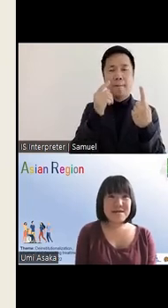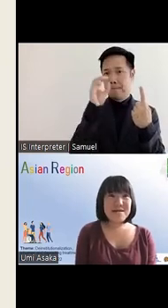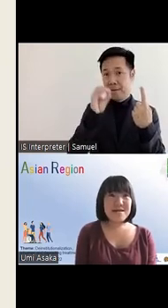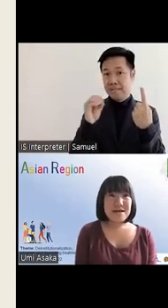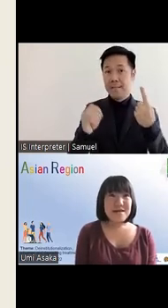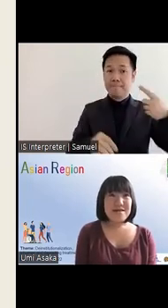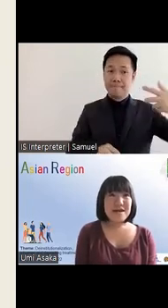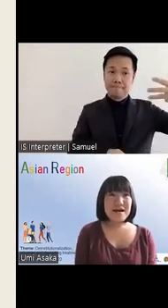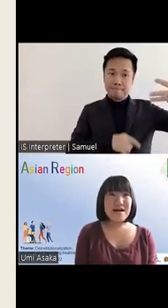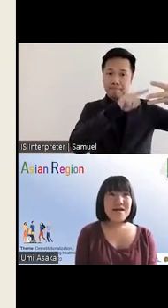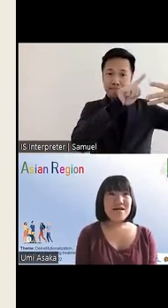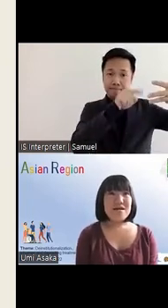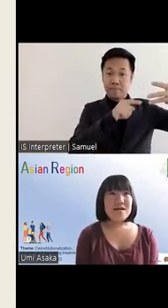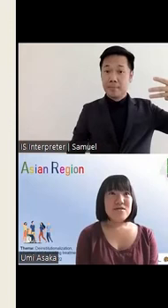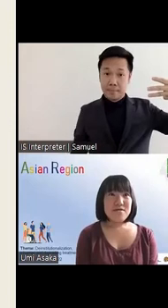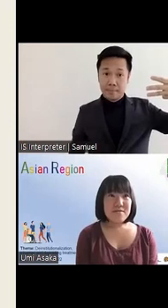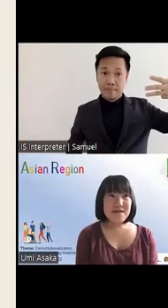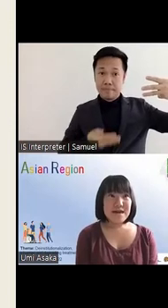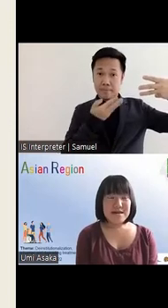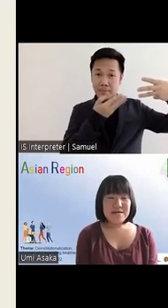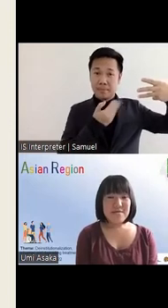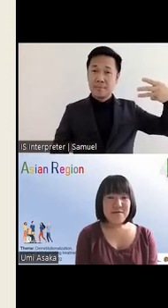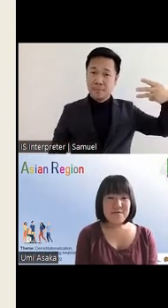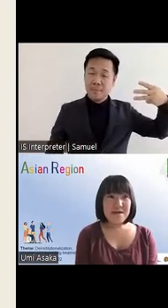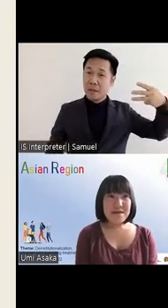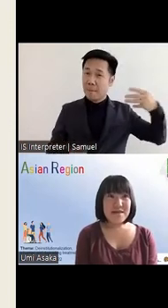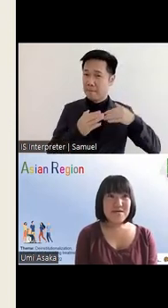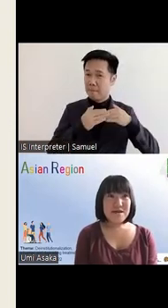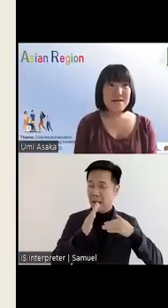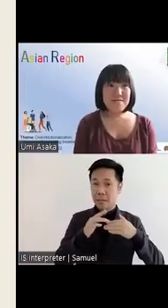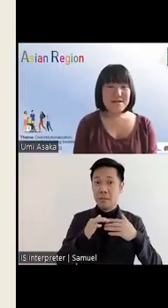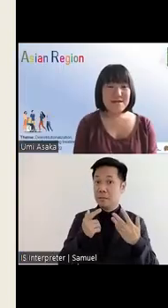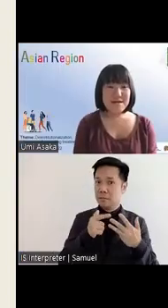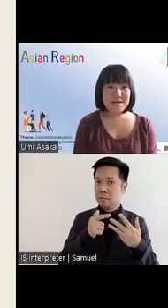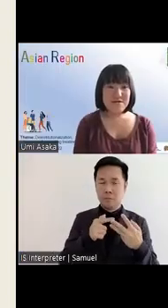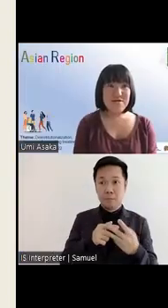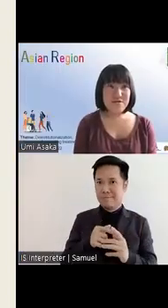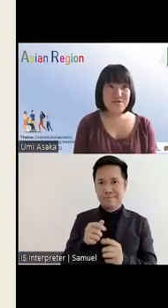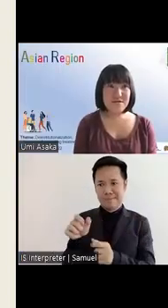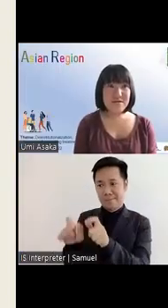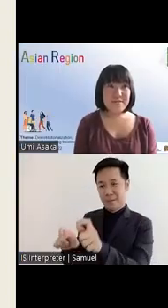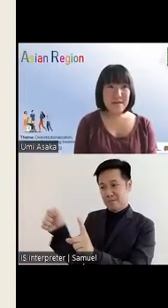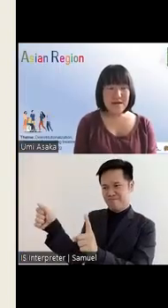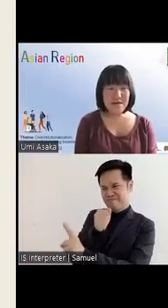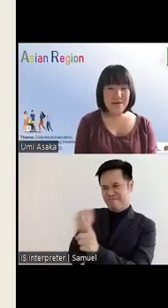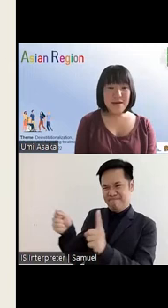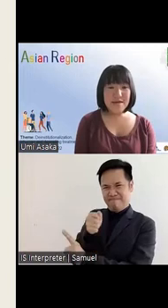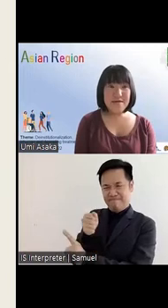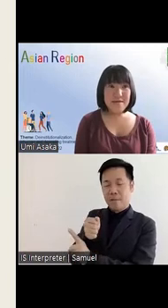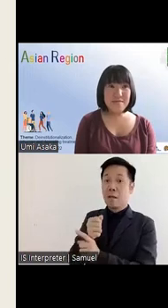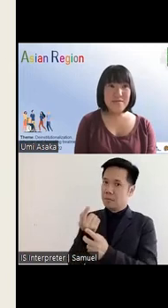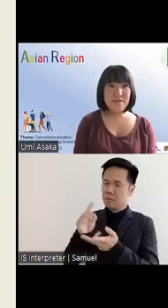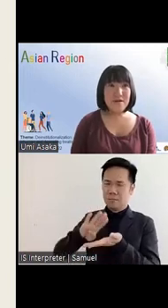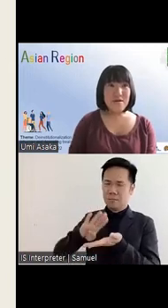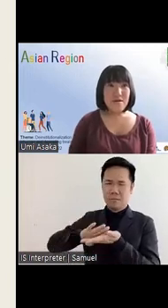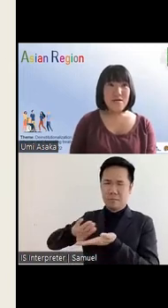expect, there are lots of cases of abuse and neglect within these institutions. The worst